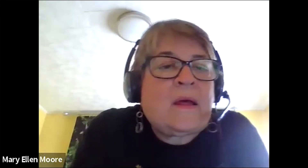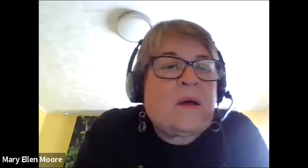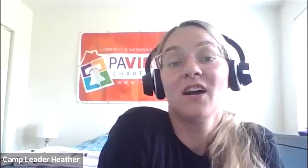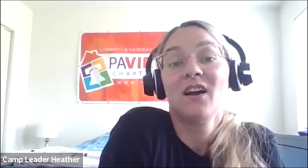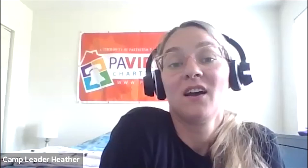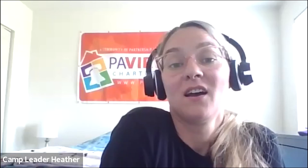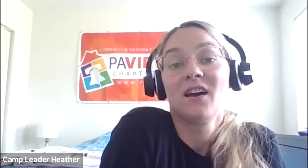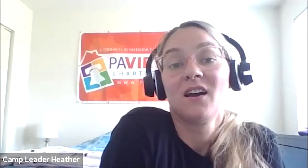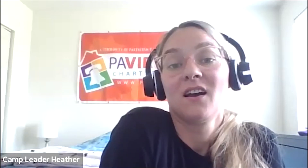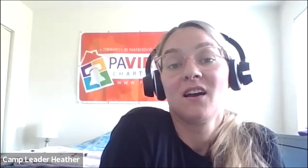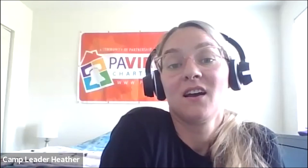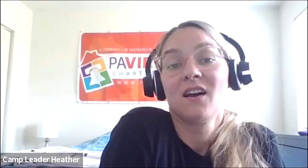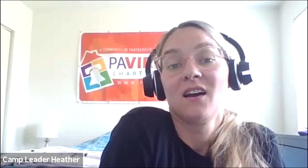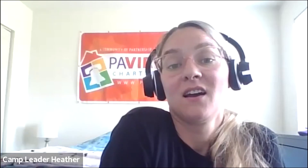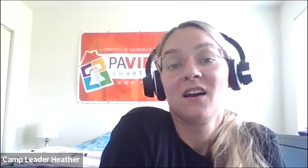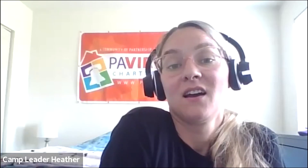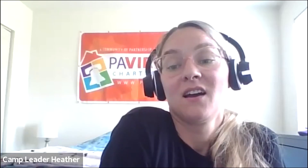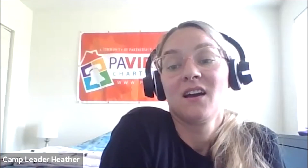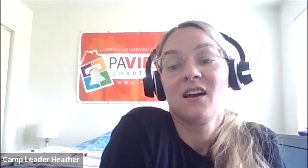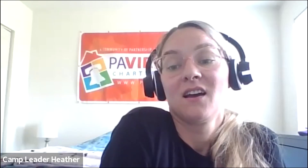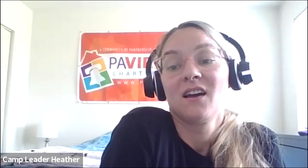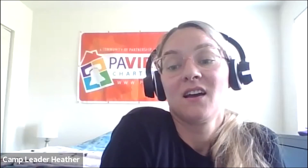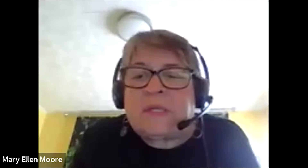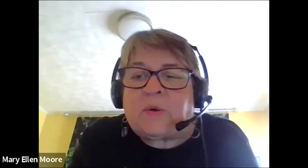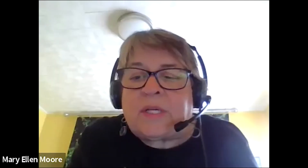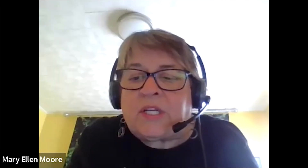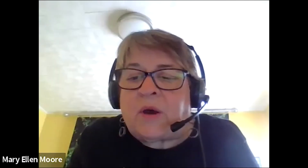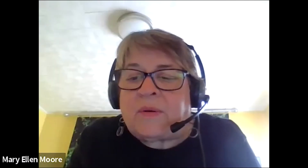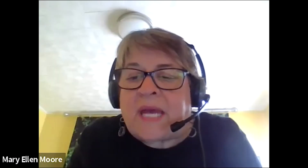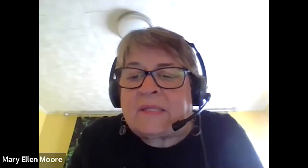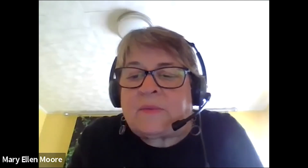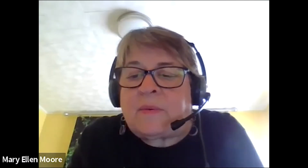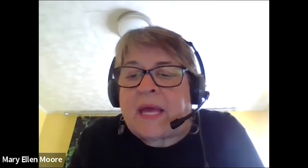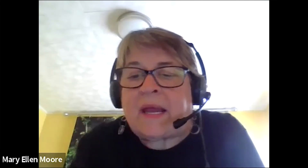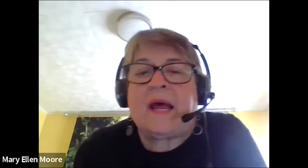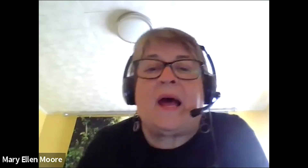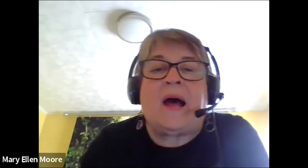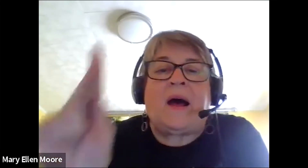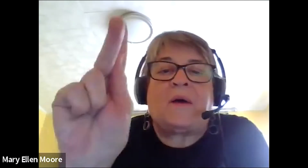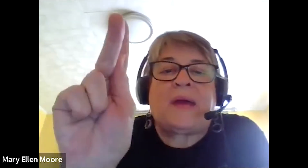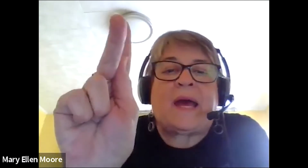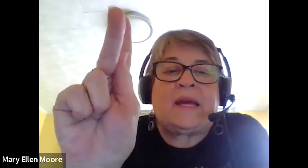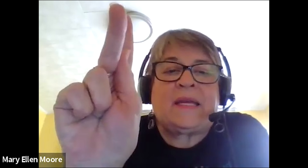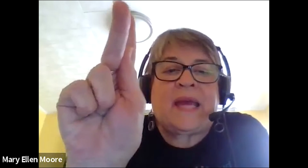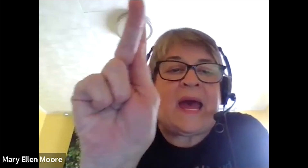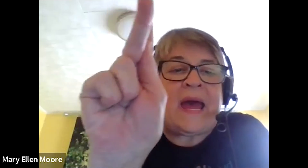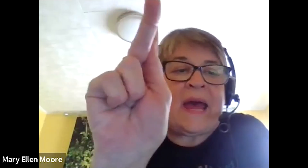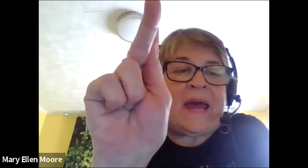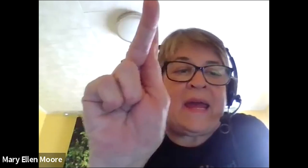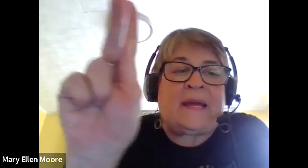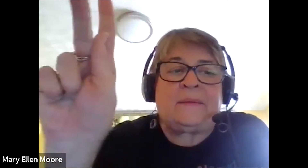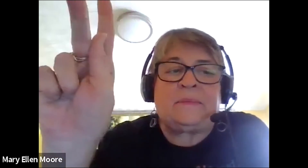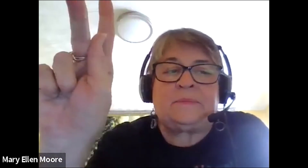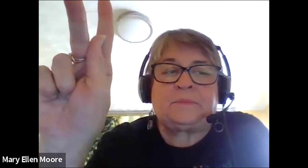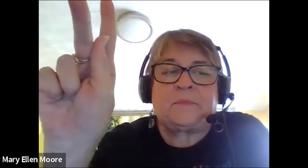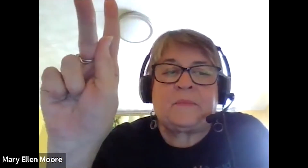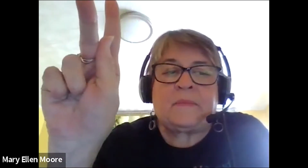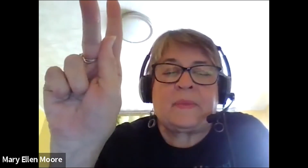Kyra? Okay, Marcus, you're right. Marcus was going to go. Yes, we will get. Okay, K.